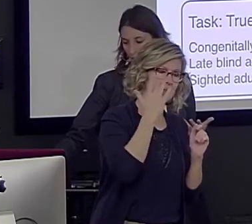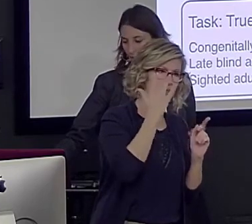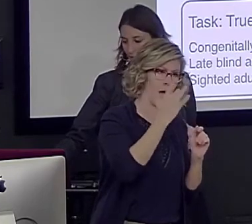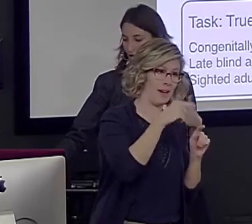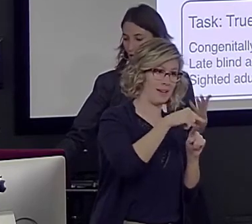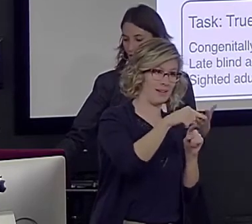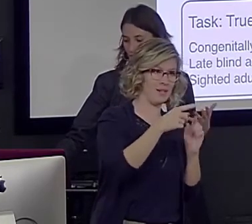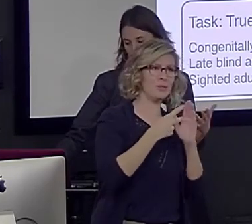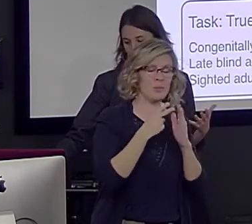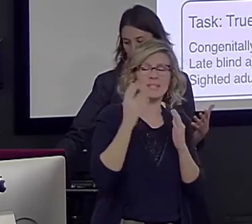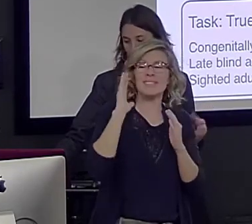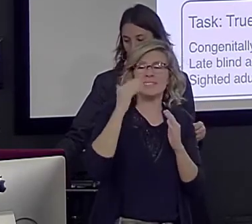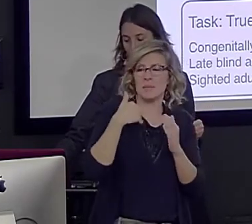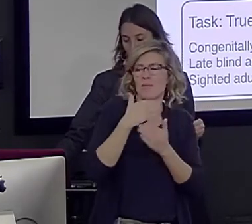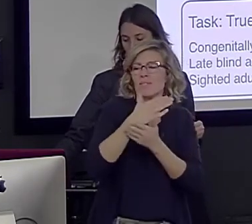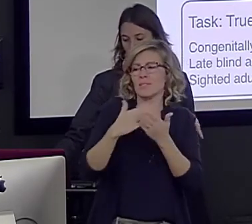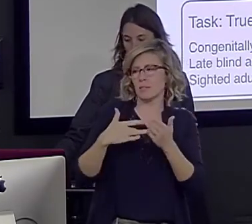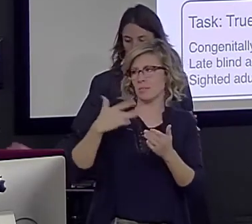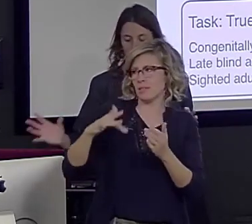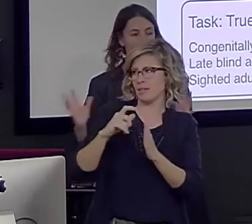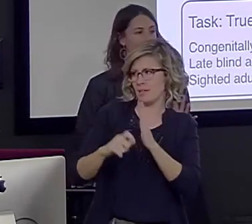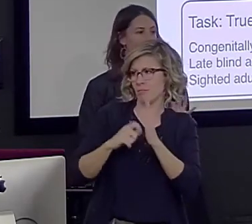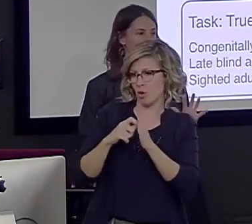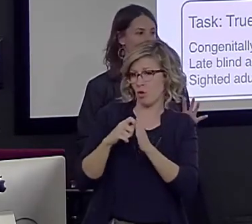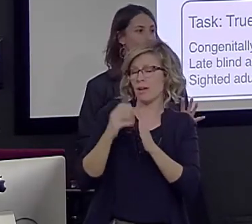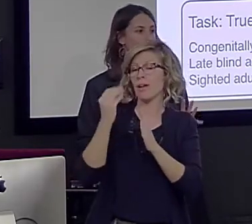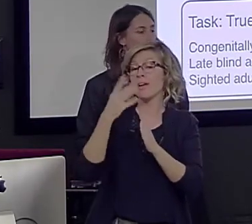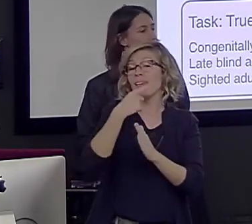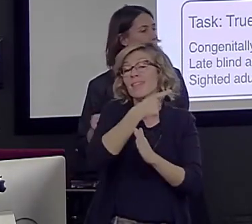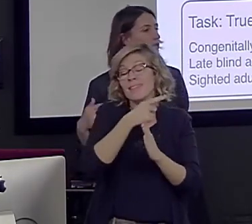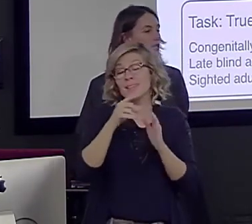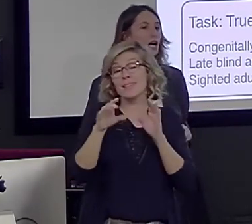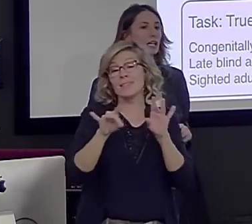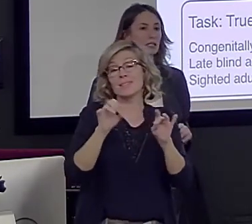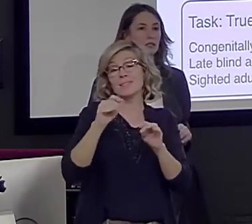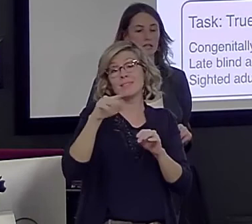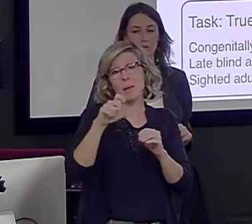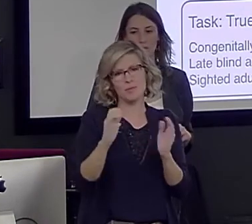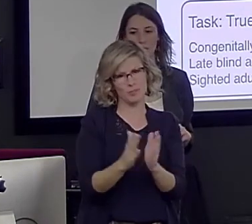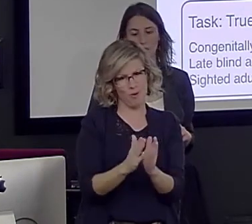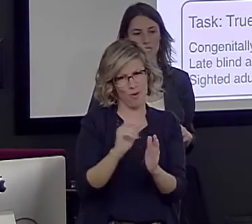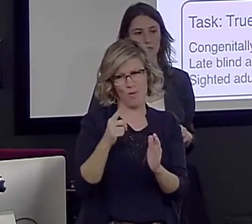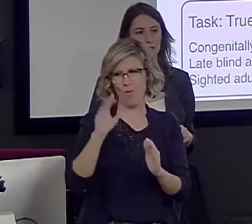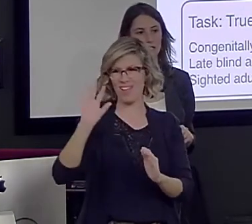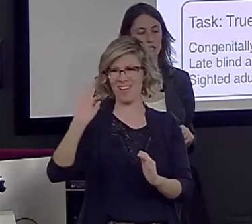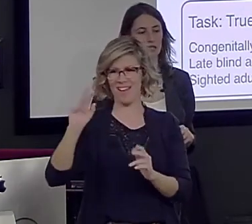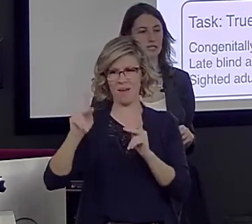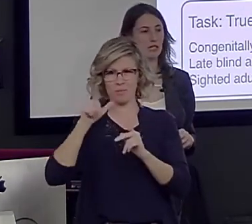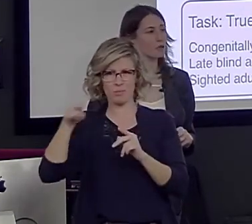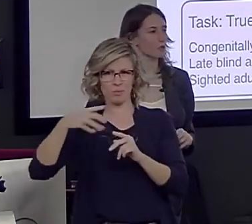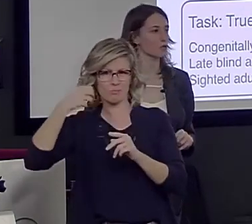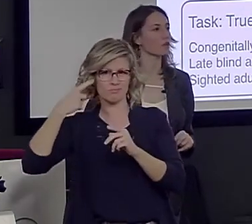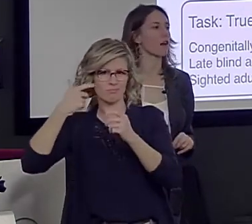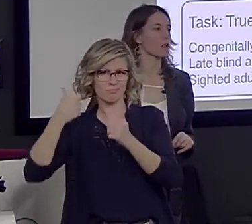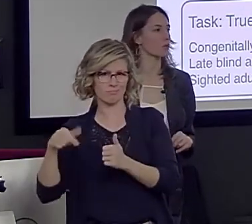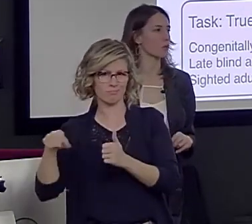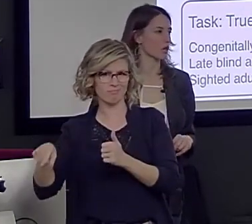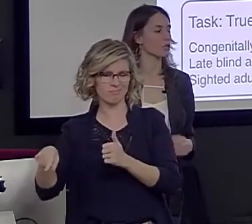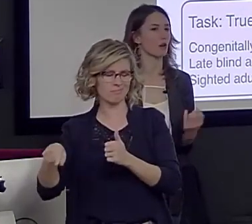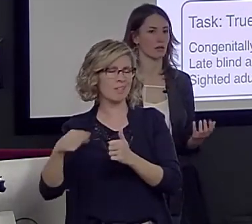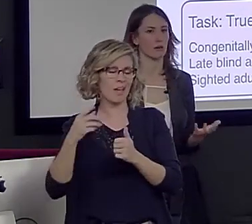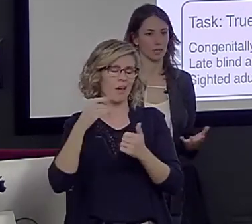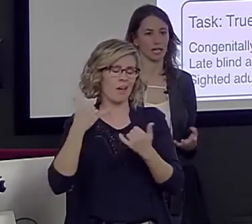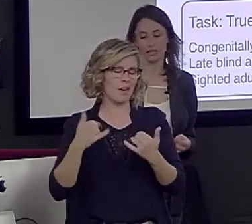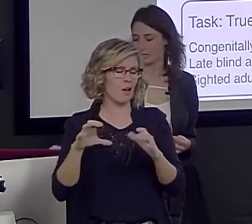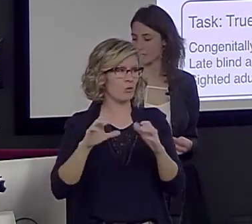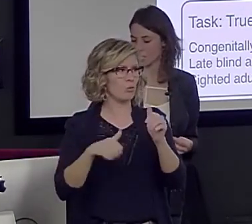these phenomena. I will say that this is a small sample, so there were only 9 late blind participants in the study, and we're doing follow-up work